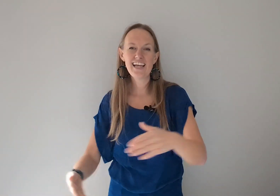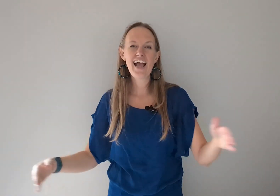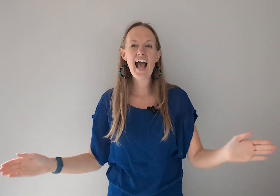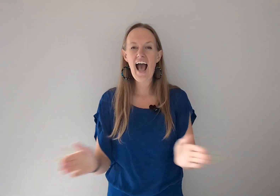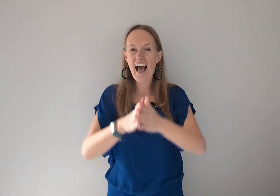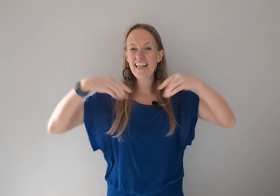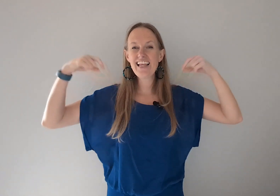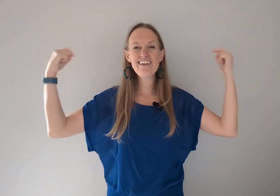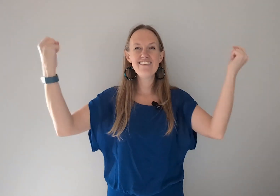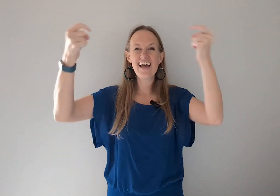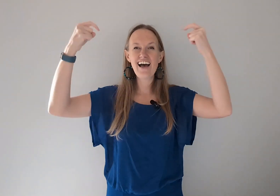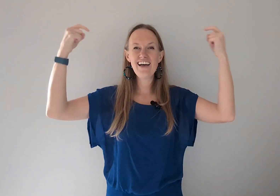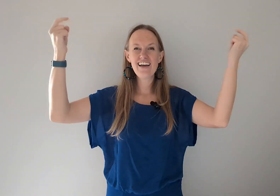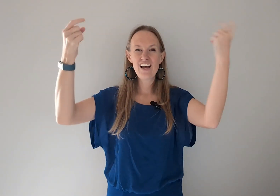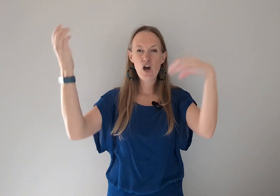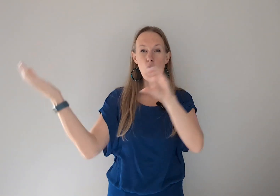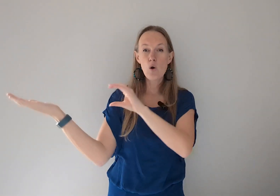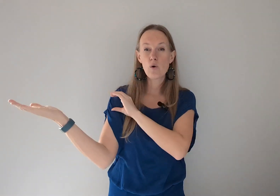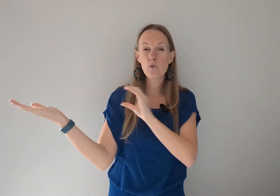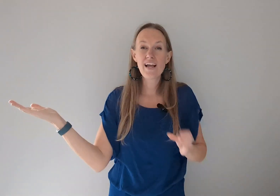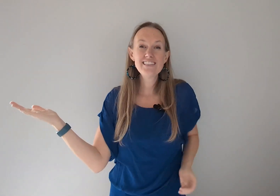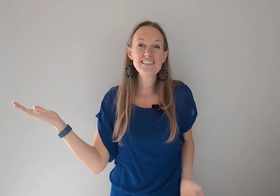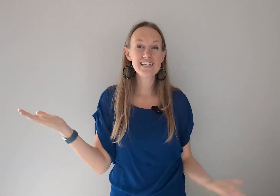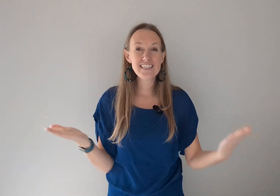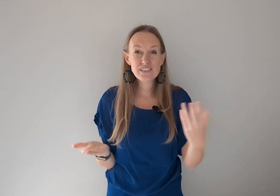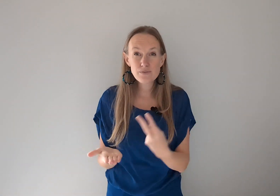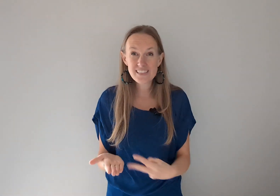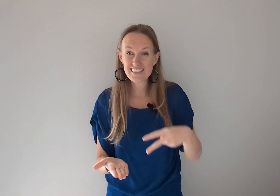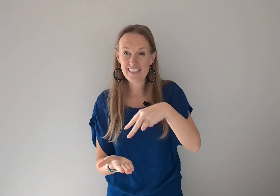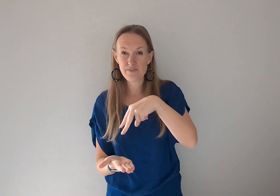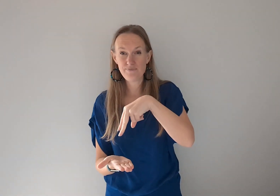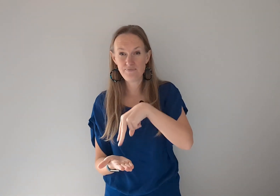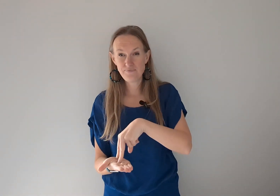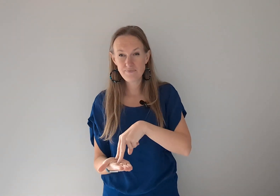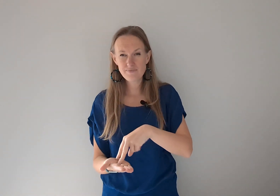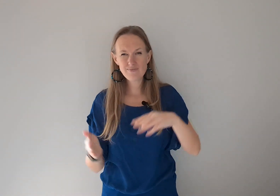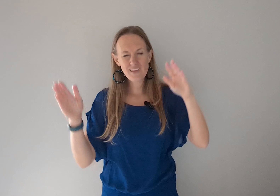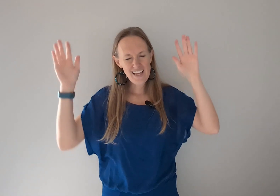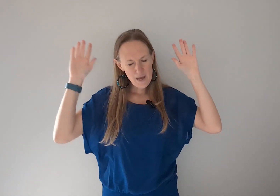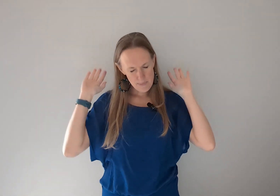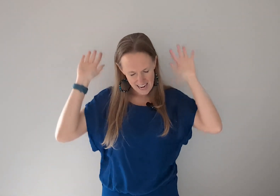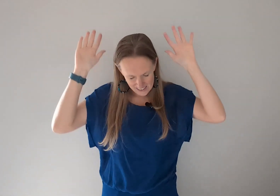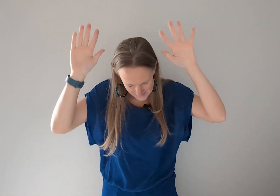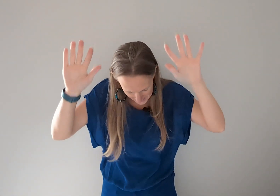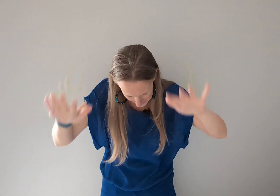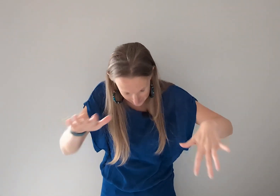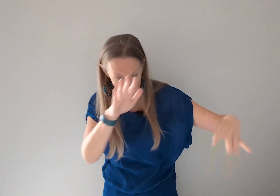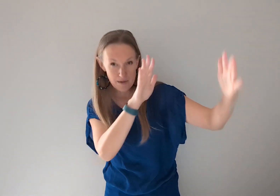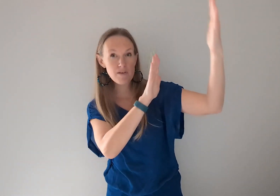Sing hallelujah. Christ is risen. Bow down